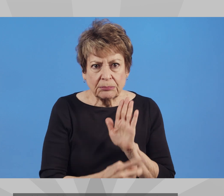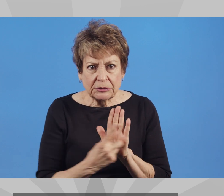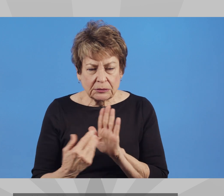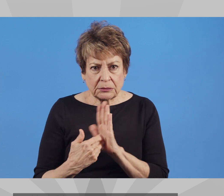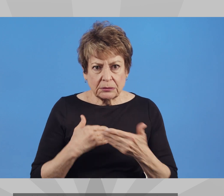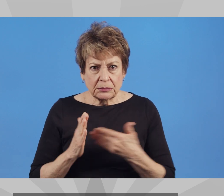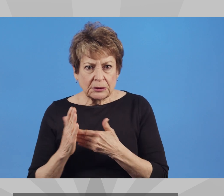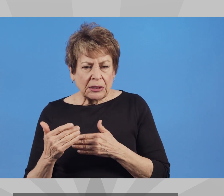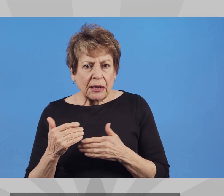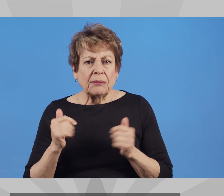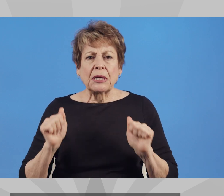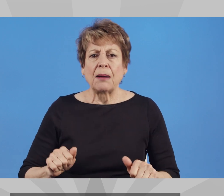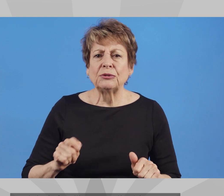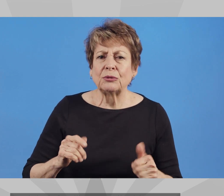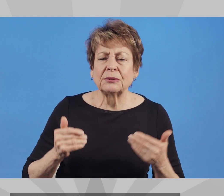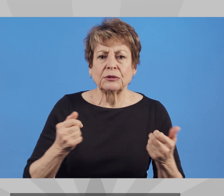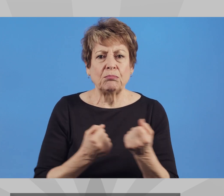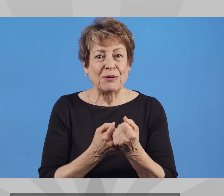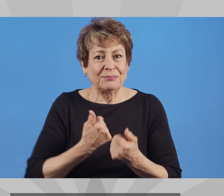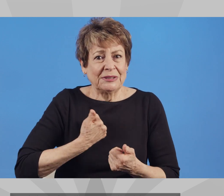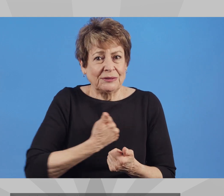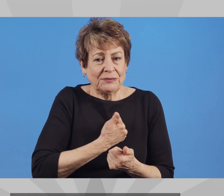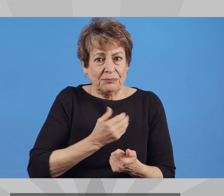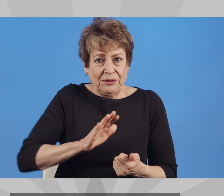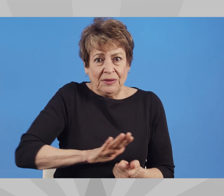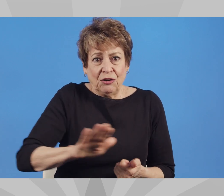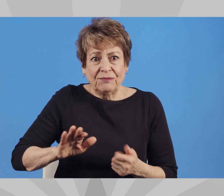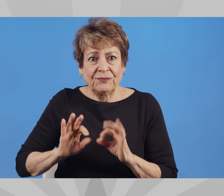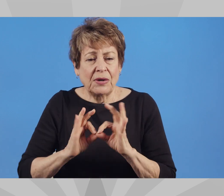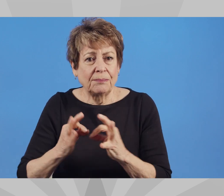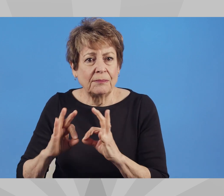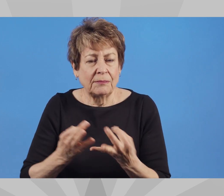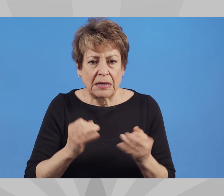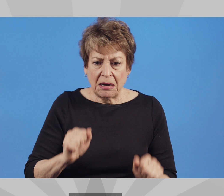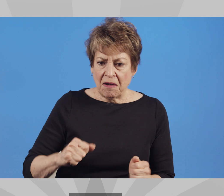and be able to support themselves and their families on a livable wage.